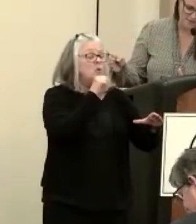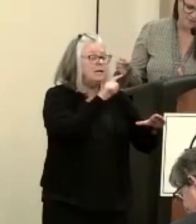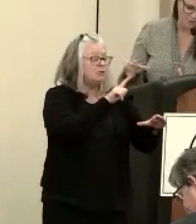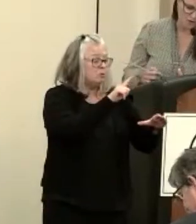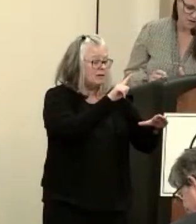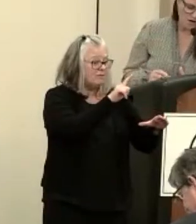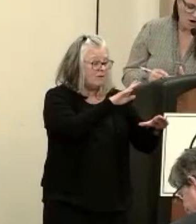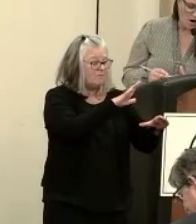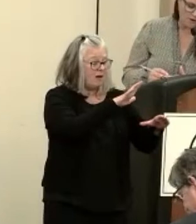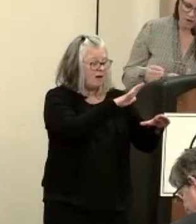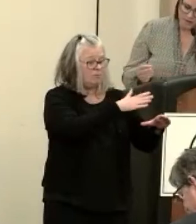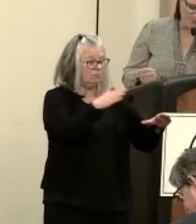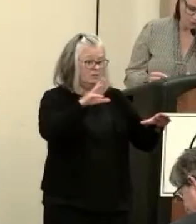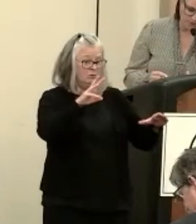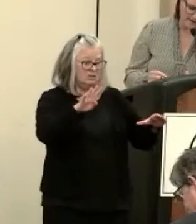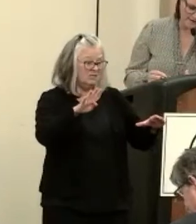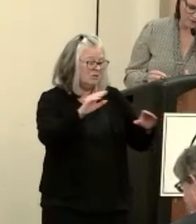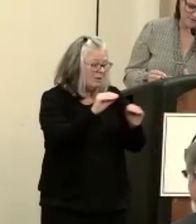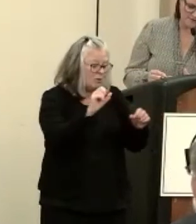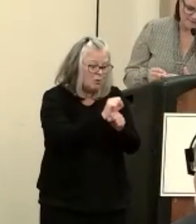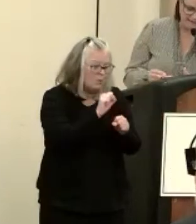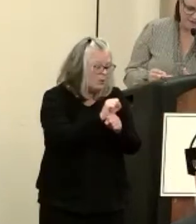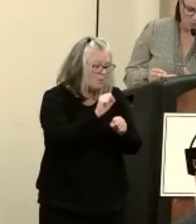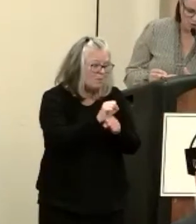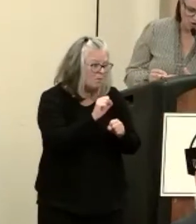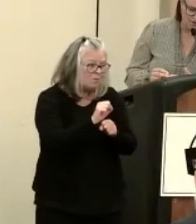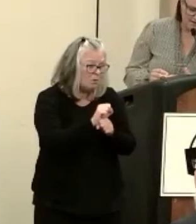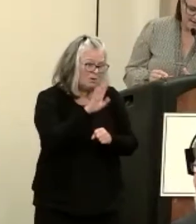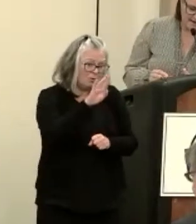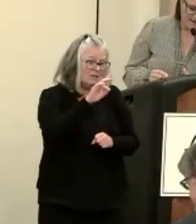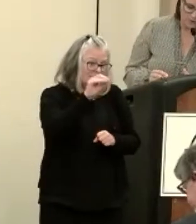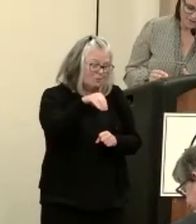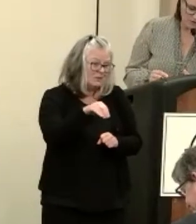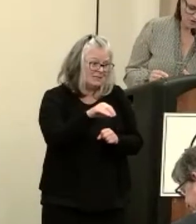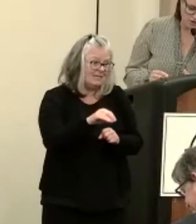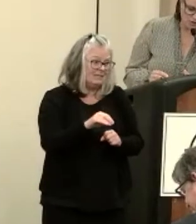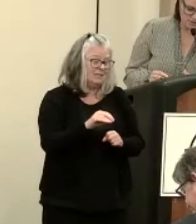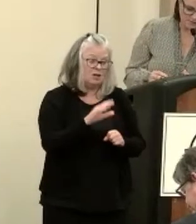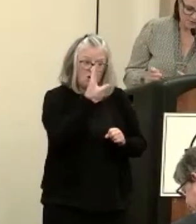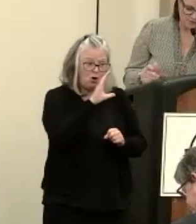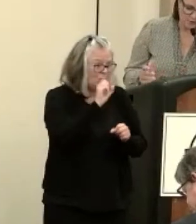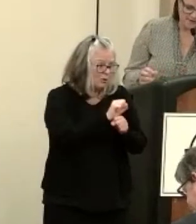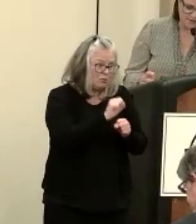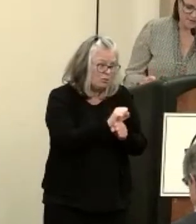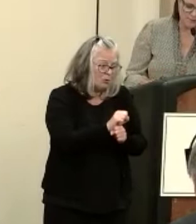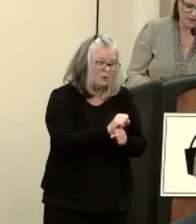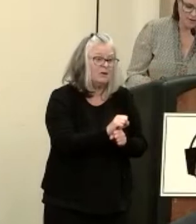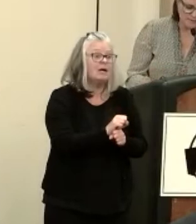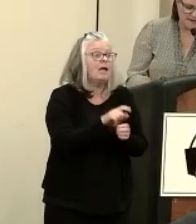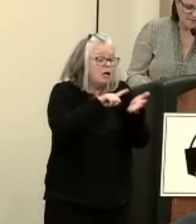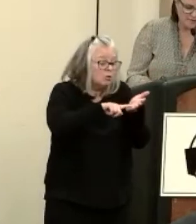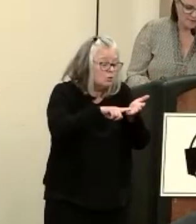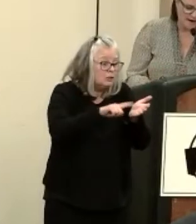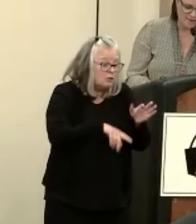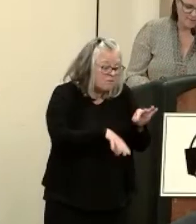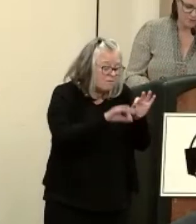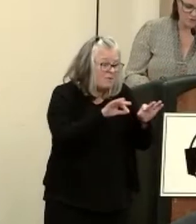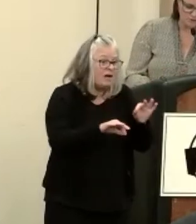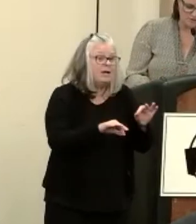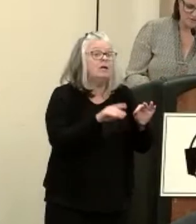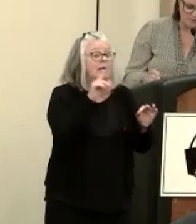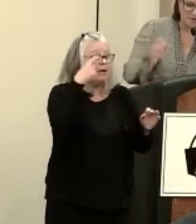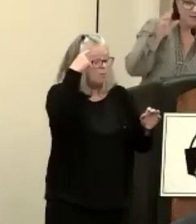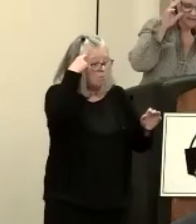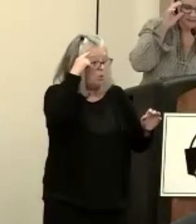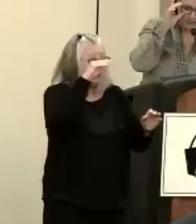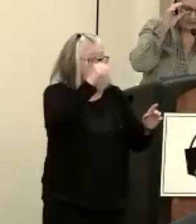to 64, are not employed or even seeking work. And research shows that both employees and employers benefit from hiring persons